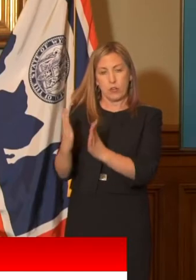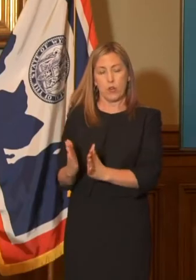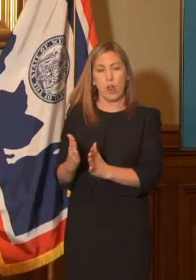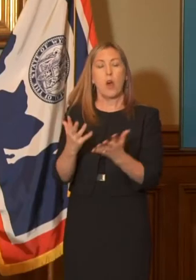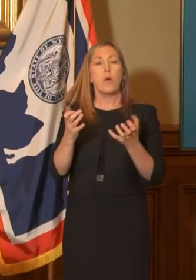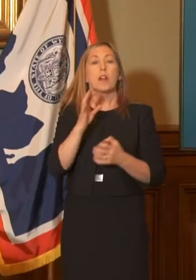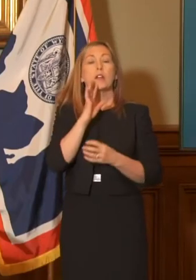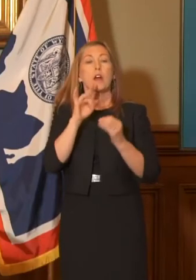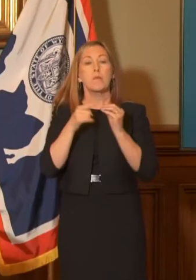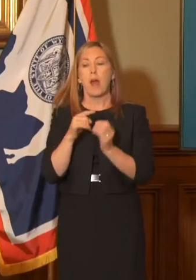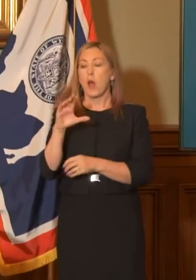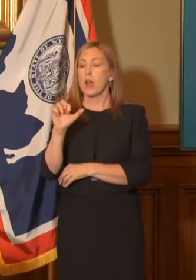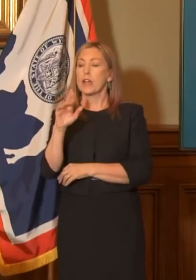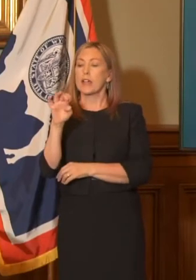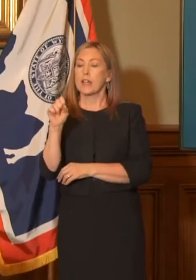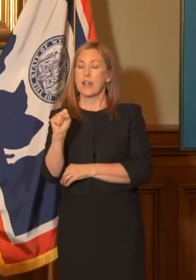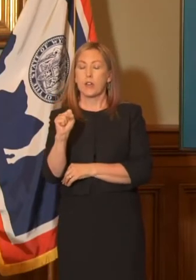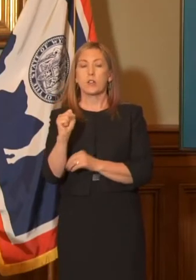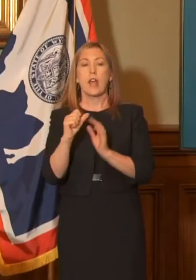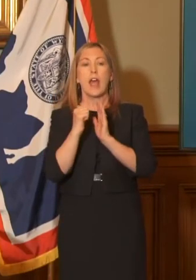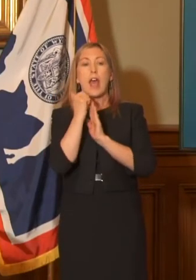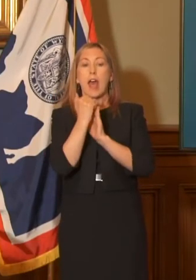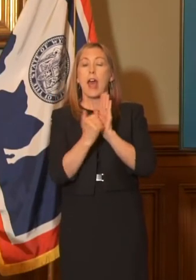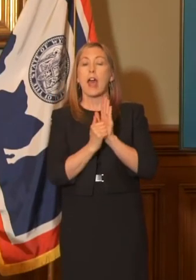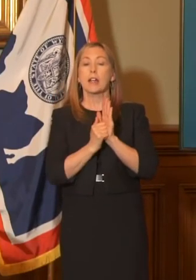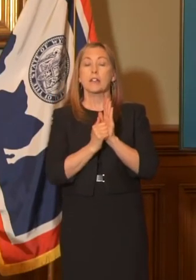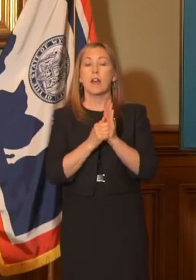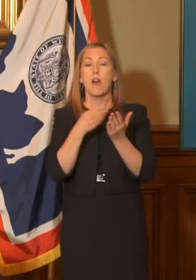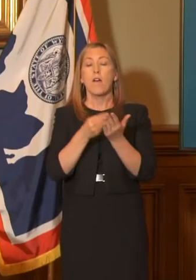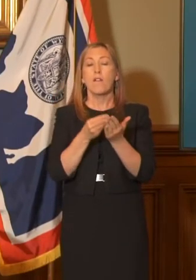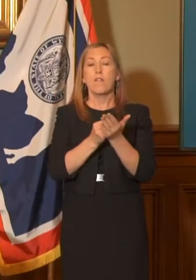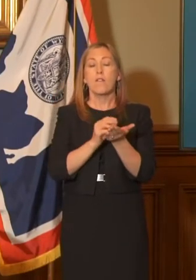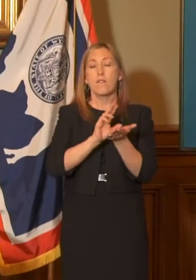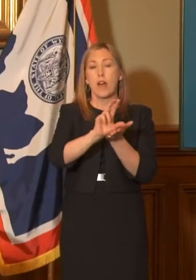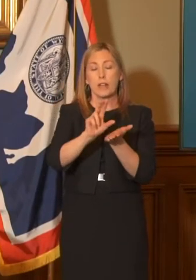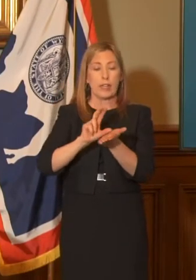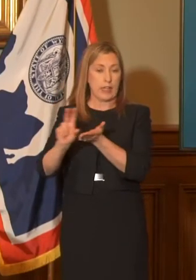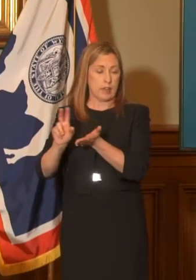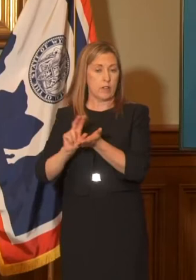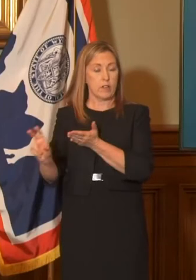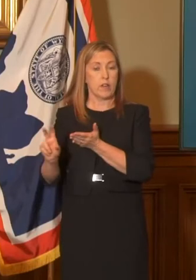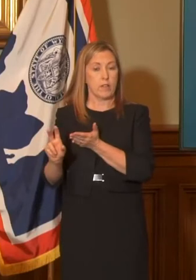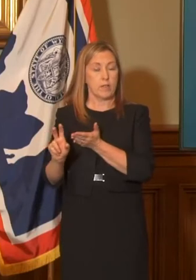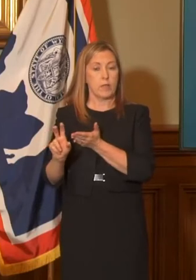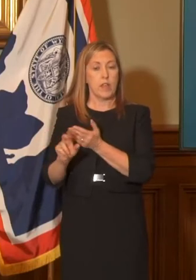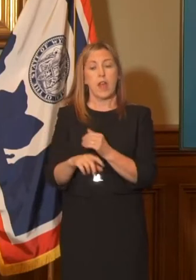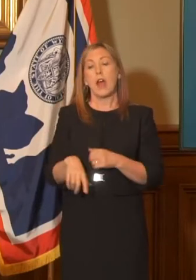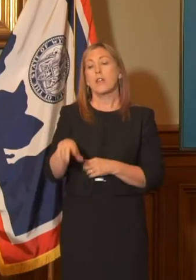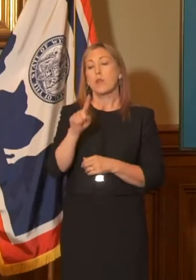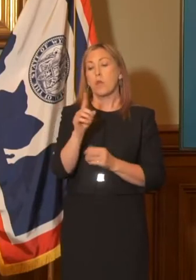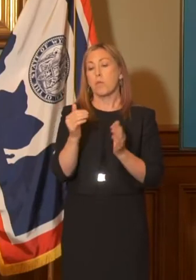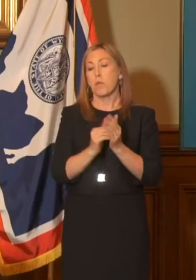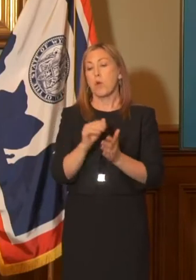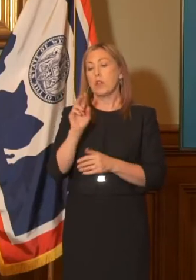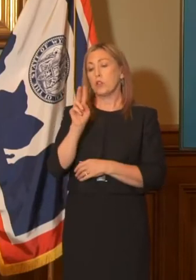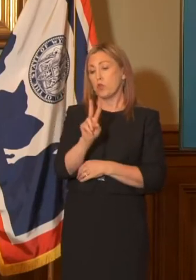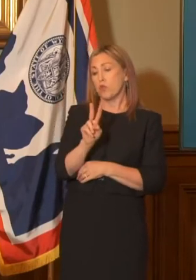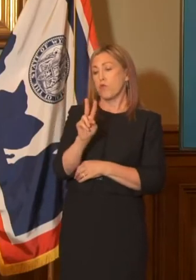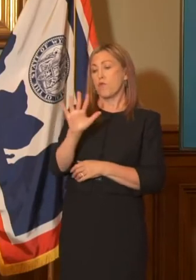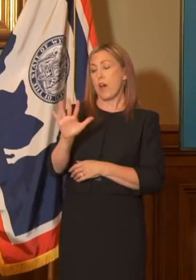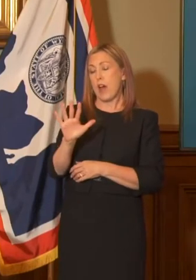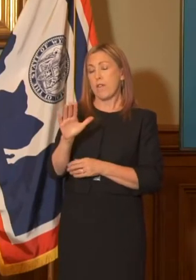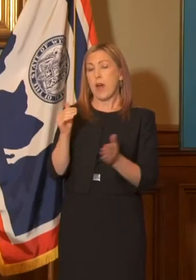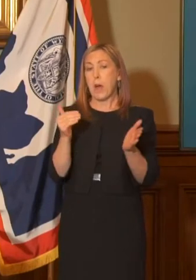CARES Act funding and about a phased approach to spending the $1.25 billion that Wyoming